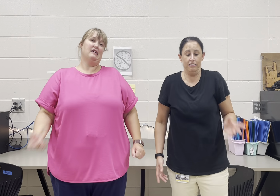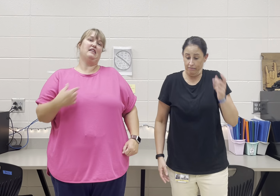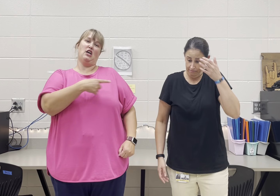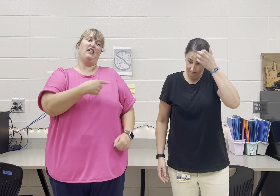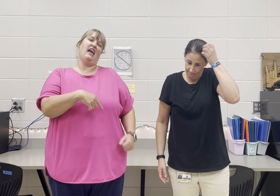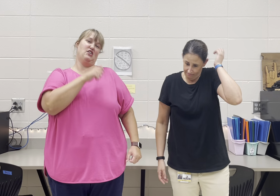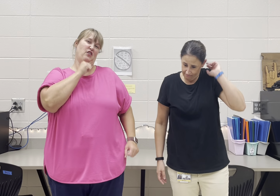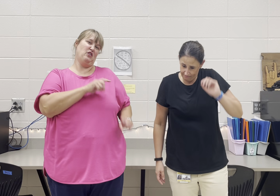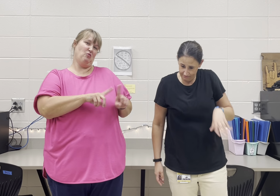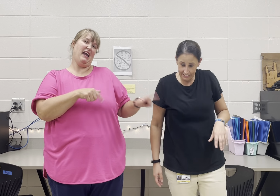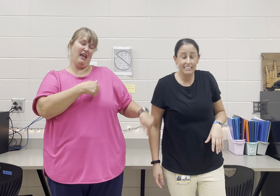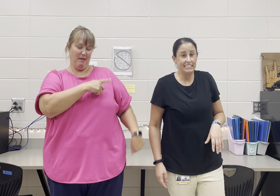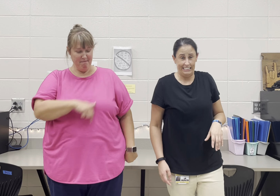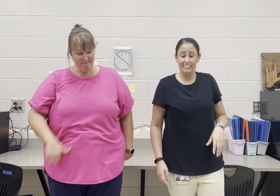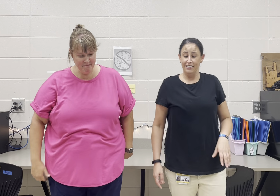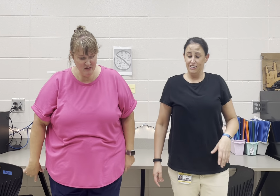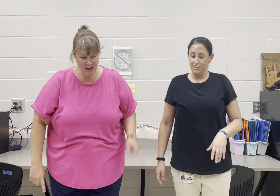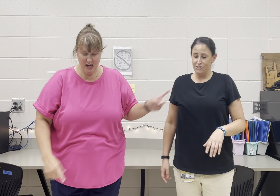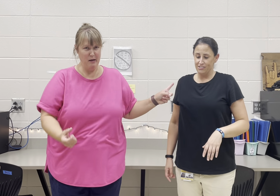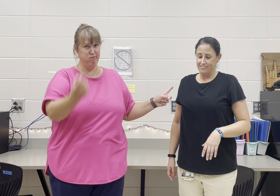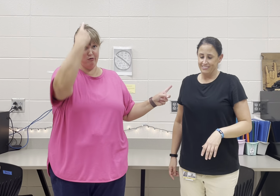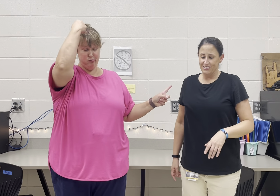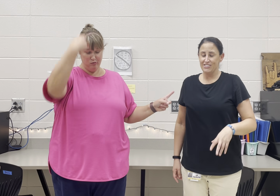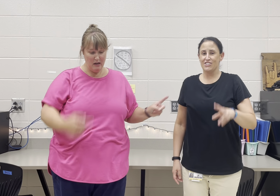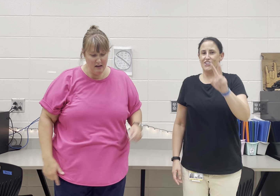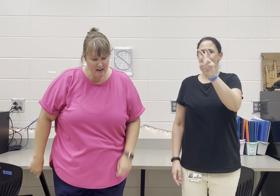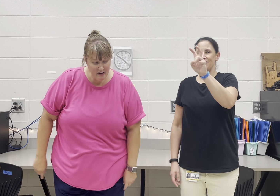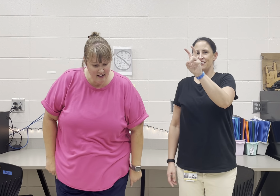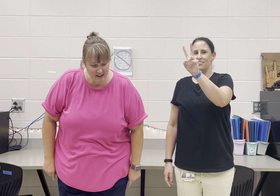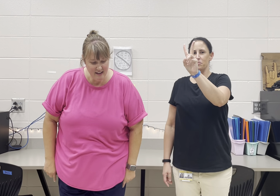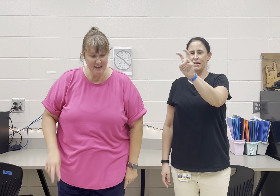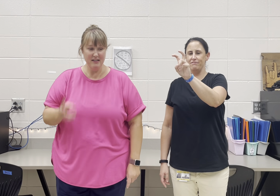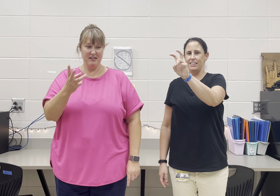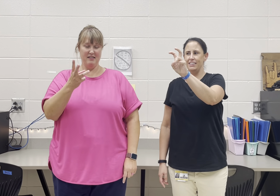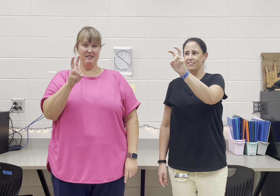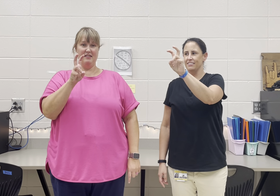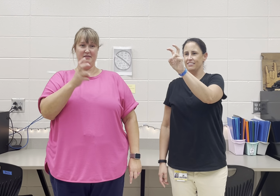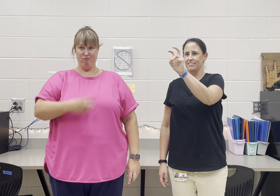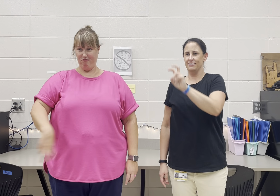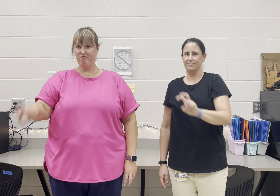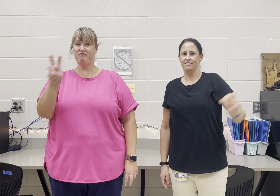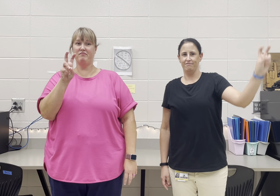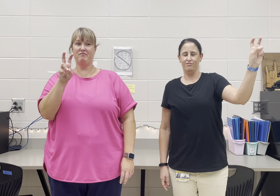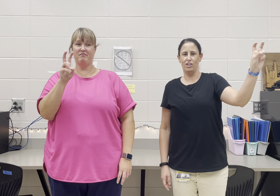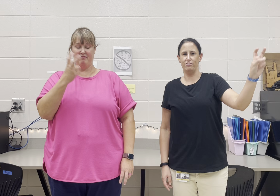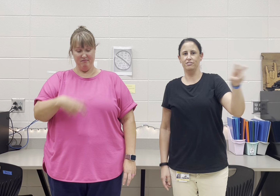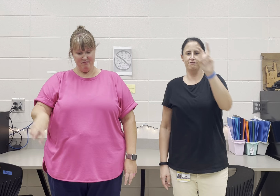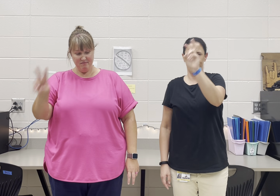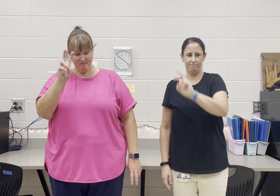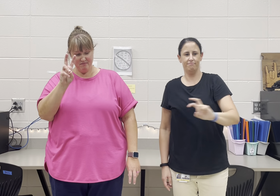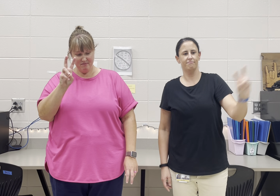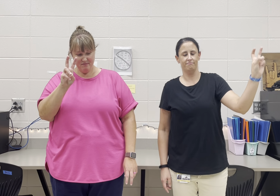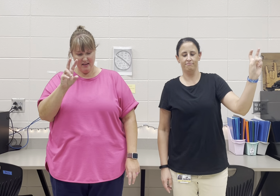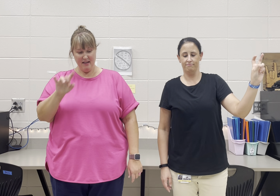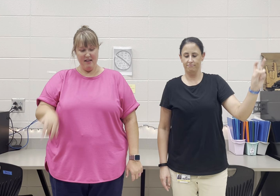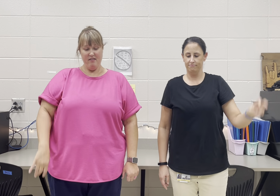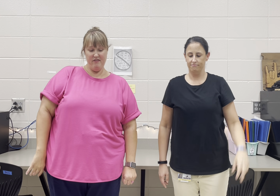tell the age difference, right? Yeah. Travel. Bent V. Travel.